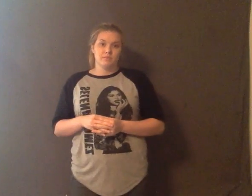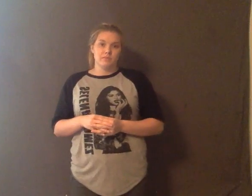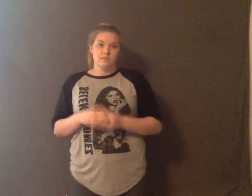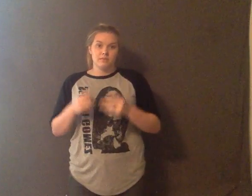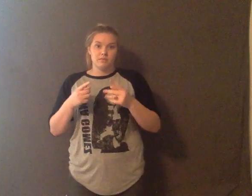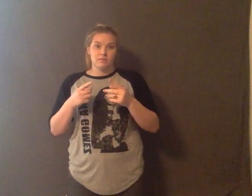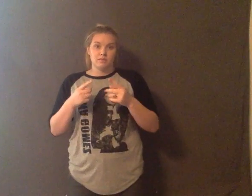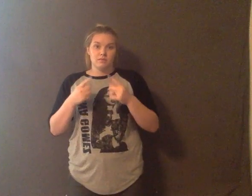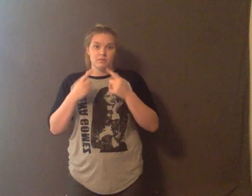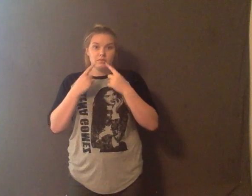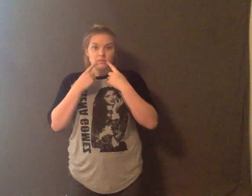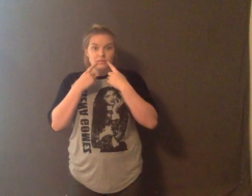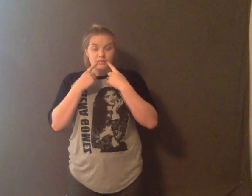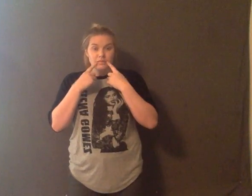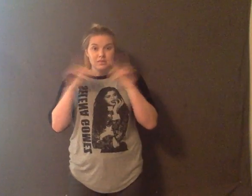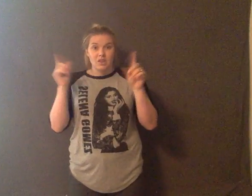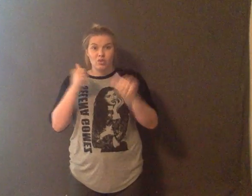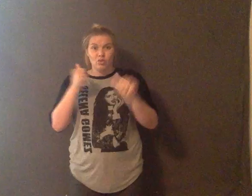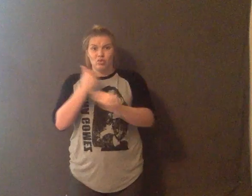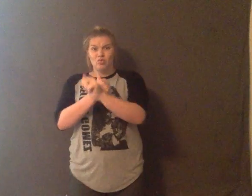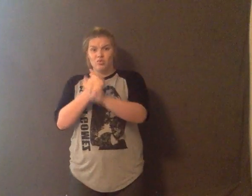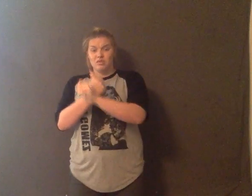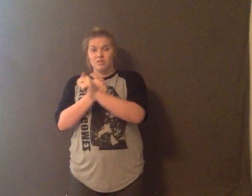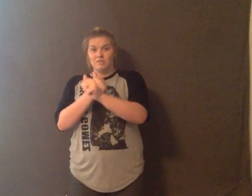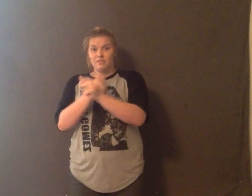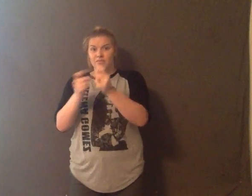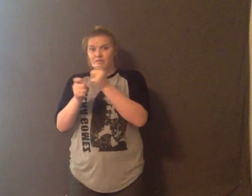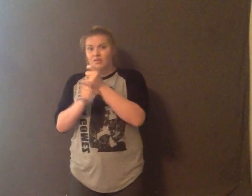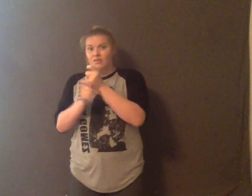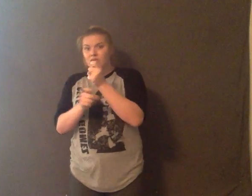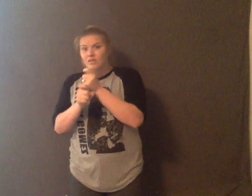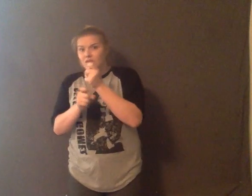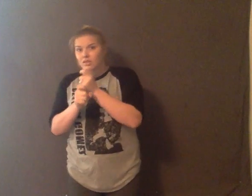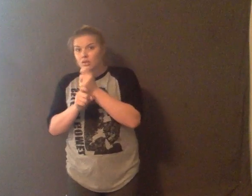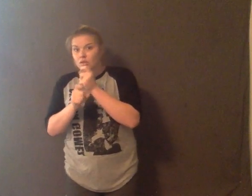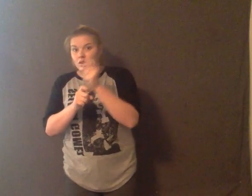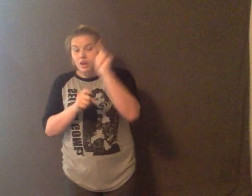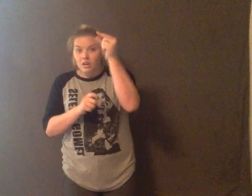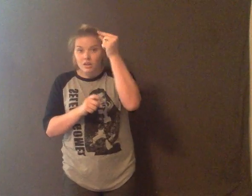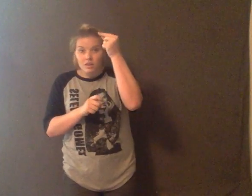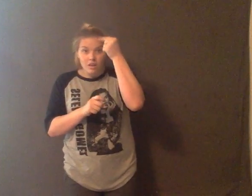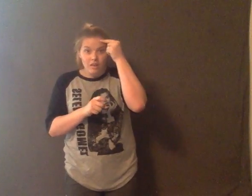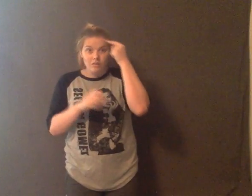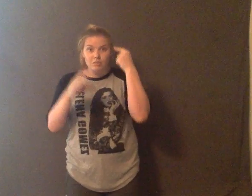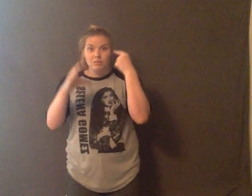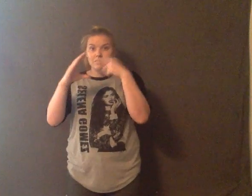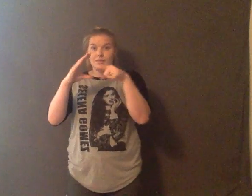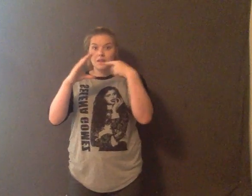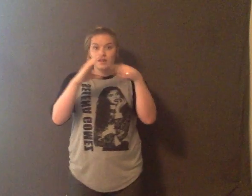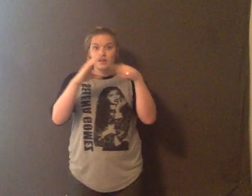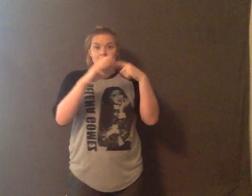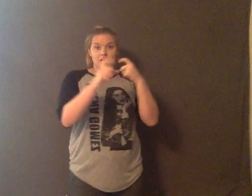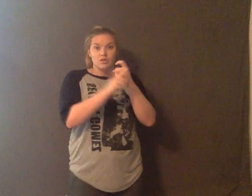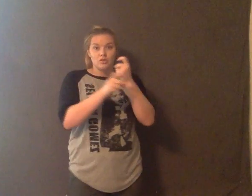replacer company to be such a threat that they joke on their government email addresses about murdering the CEO. In